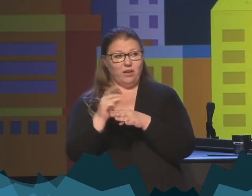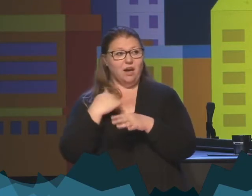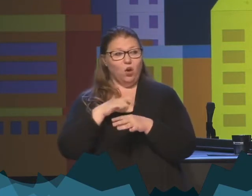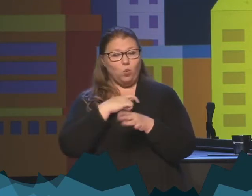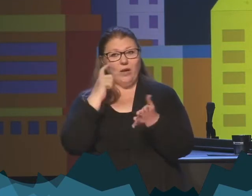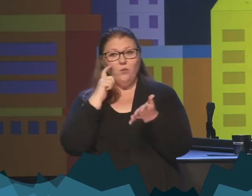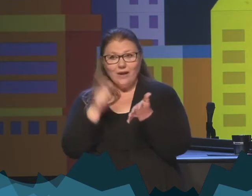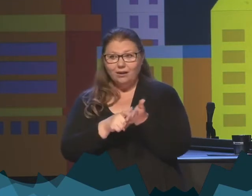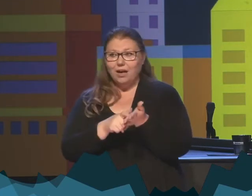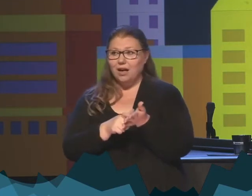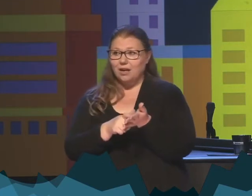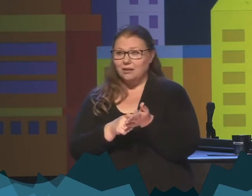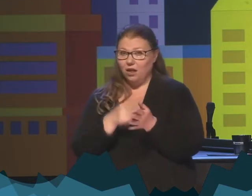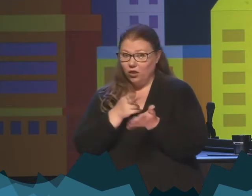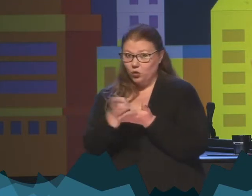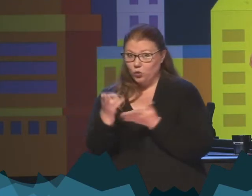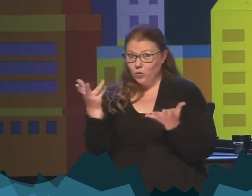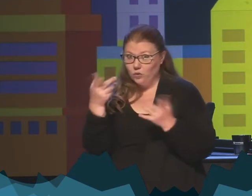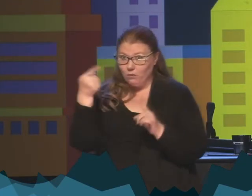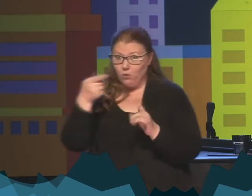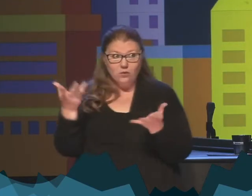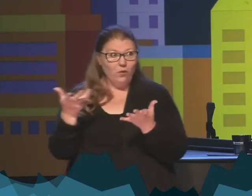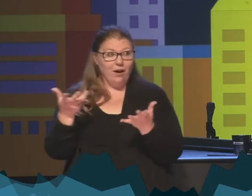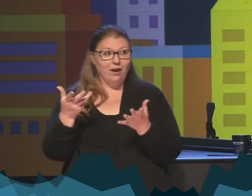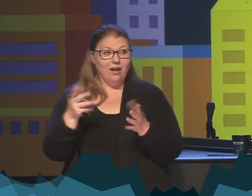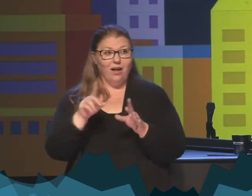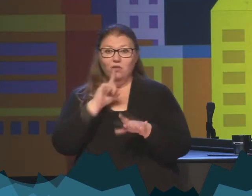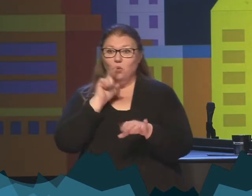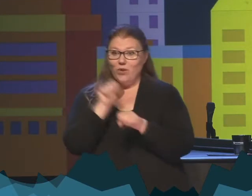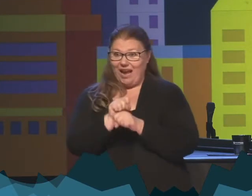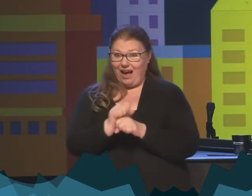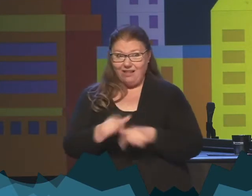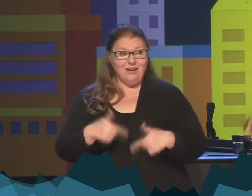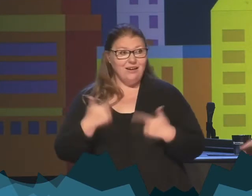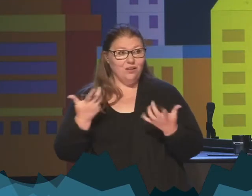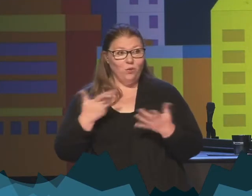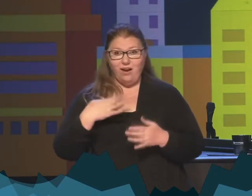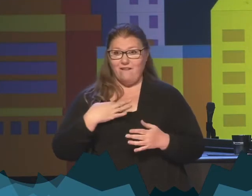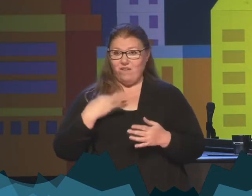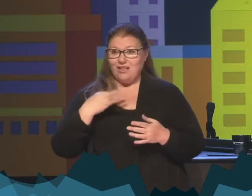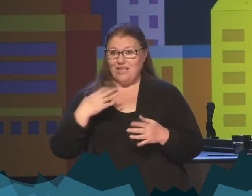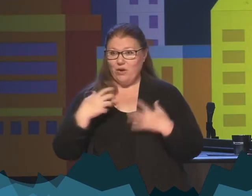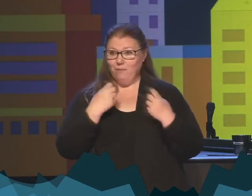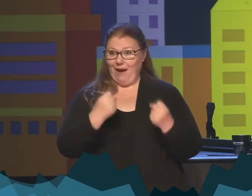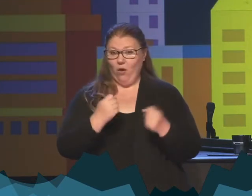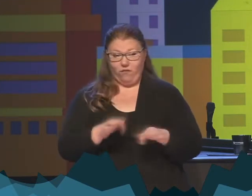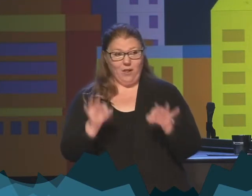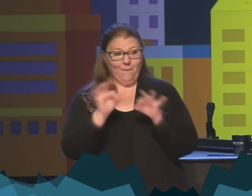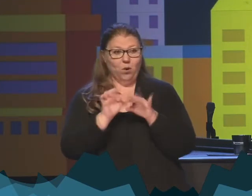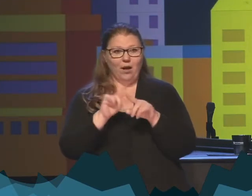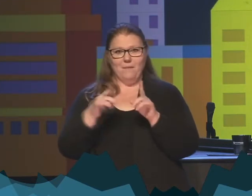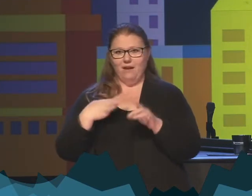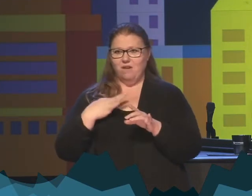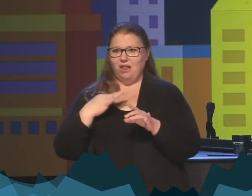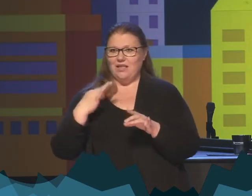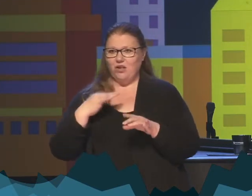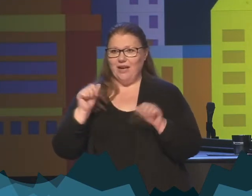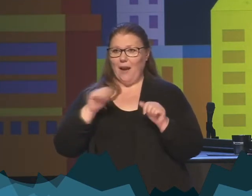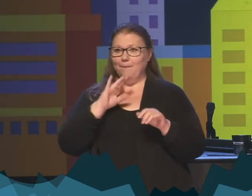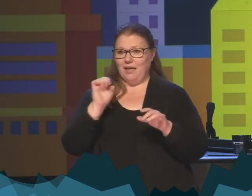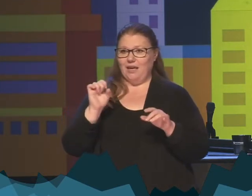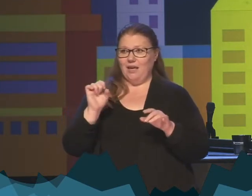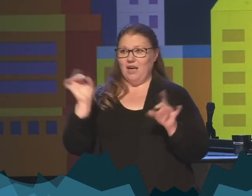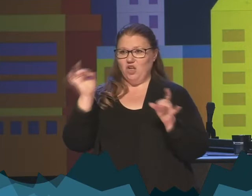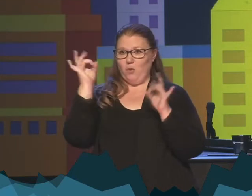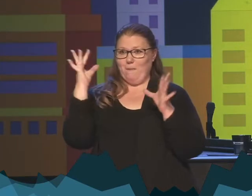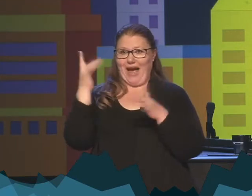can recognize that here's the truth of it. This is the reality. Like, volunteering is powerful and important, but volunteering can be a traumatic